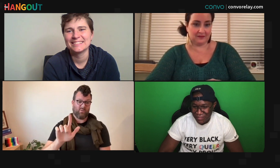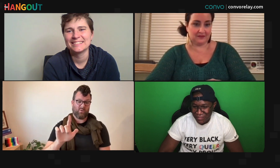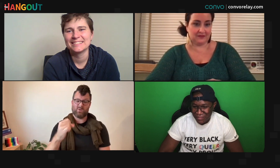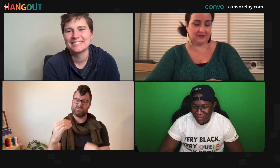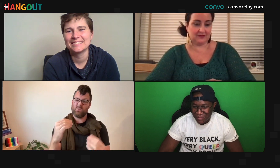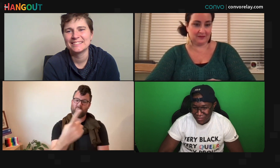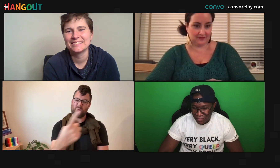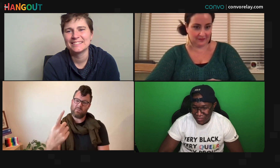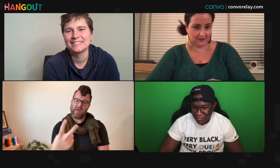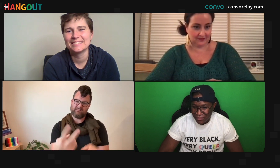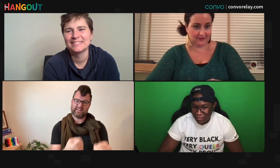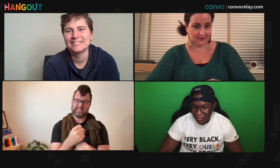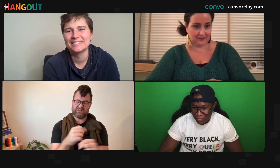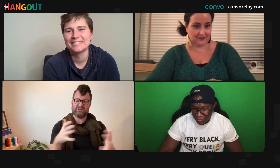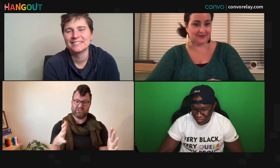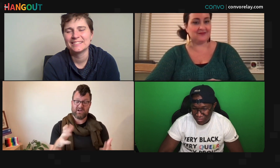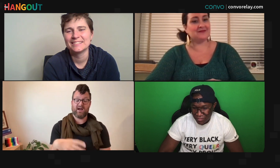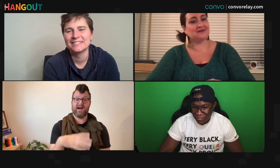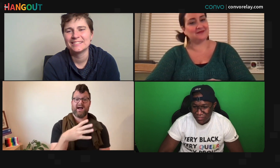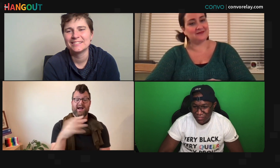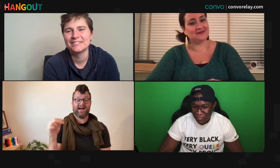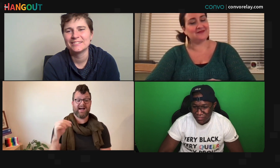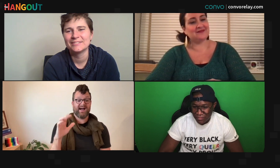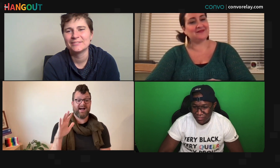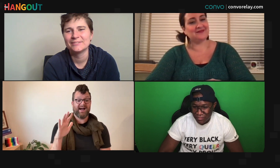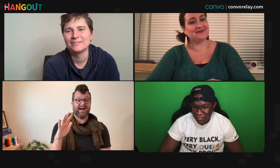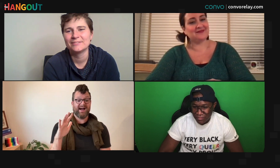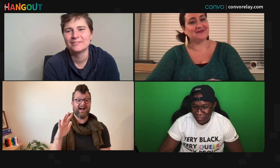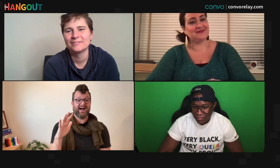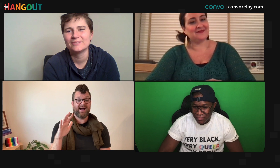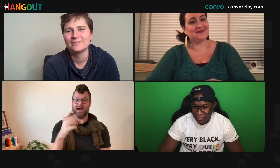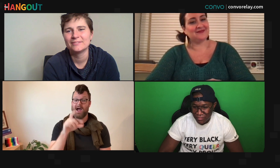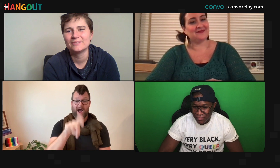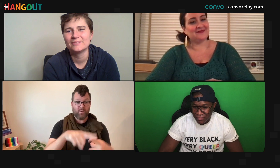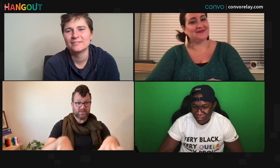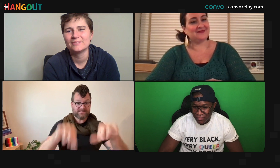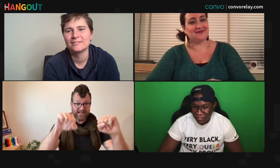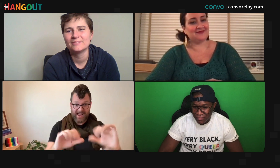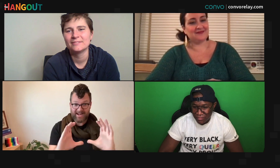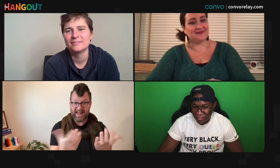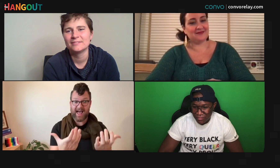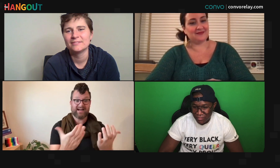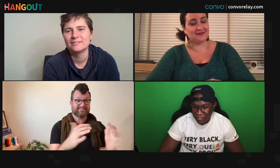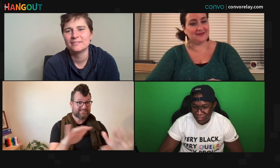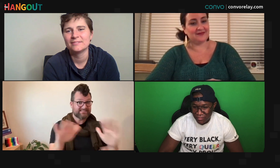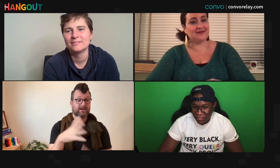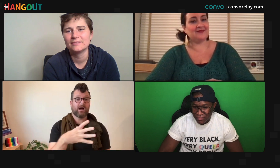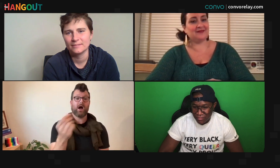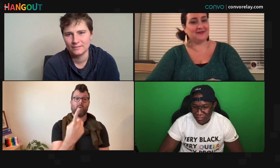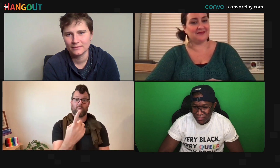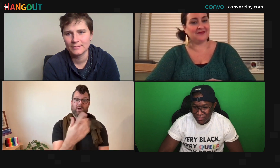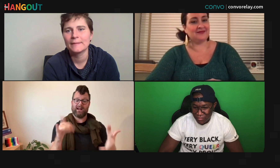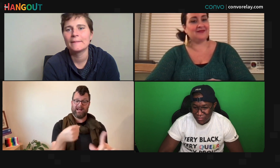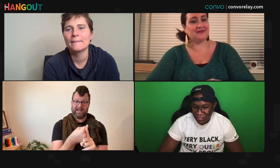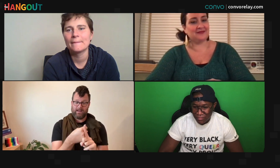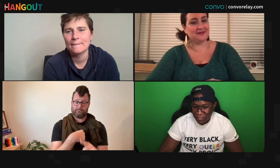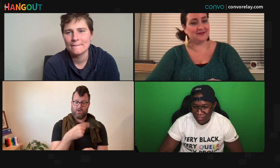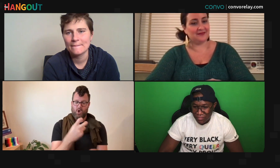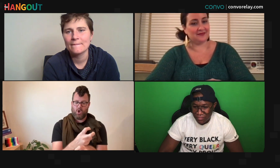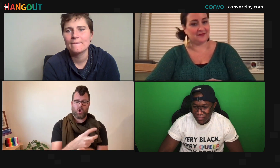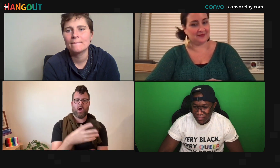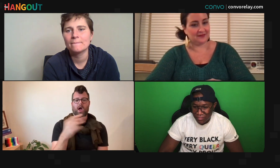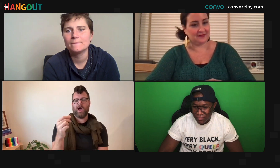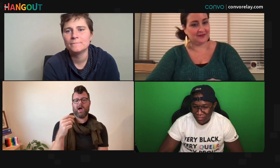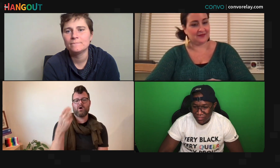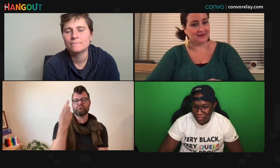ended up selling the book in August 2021, so 1.5 years. And I had to take classes. I had to do